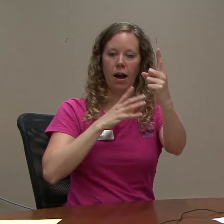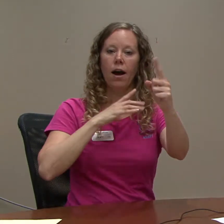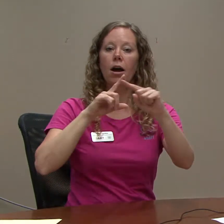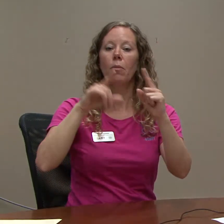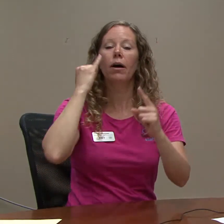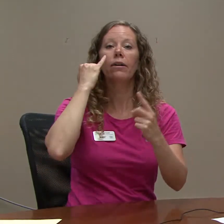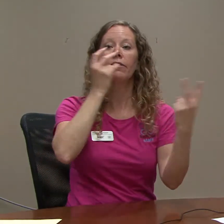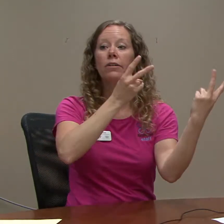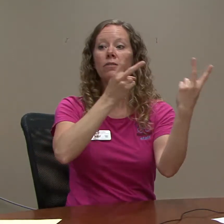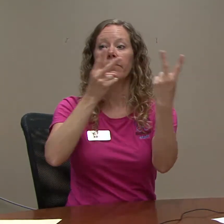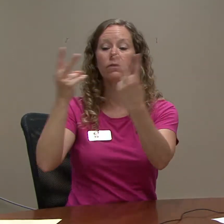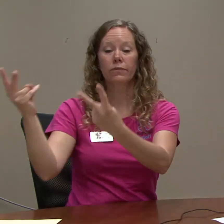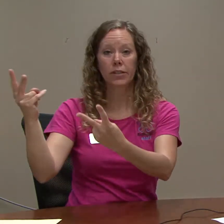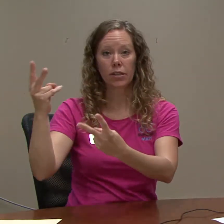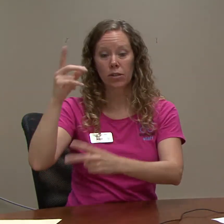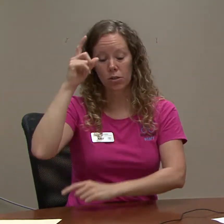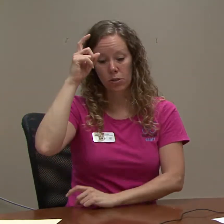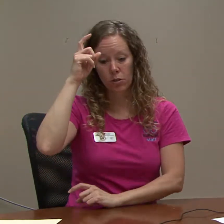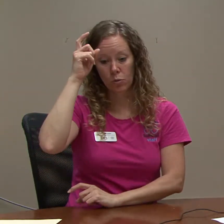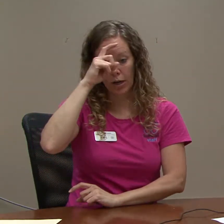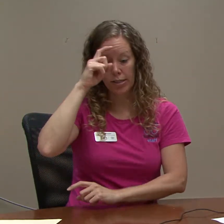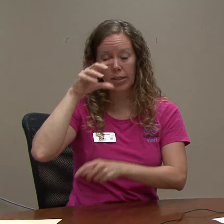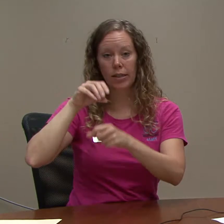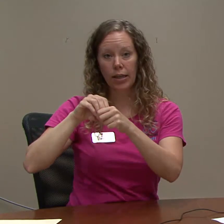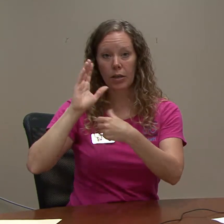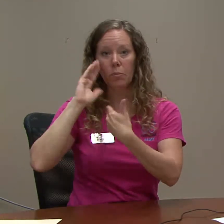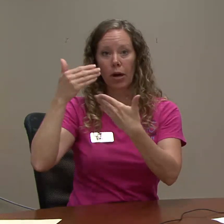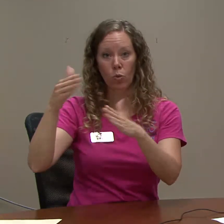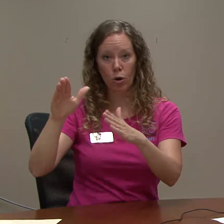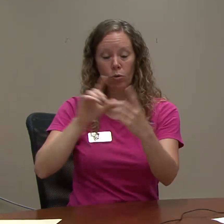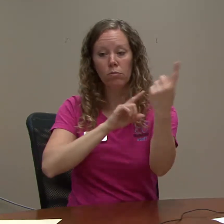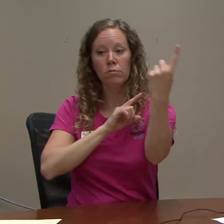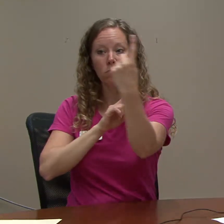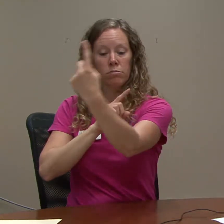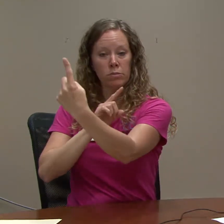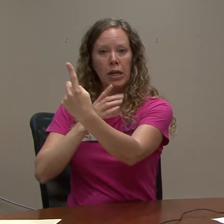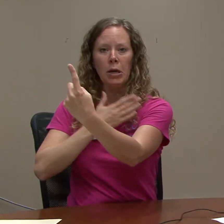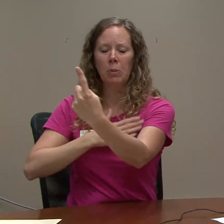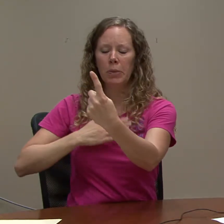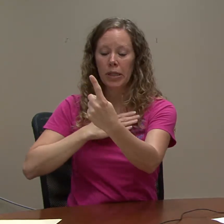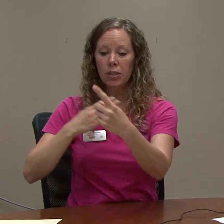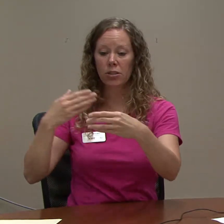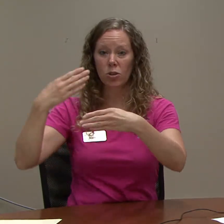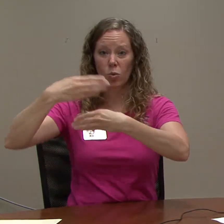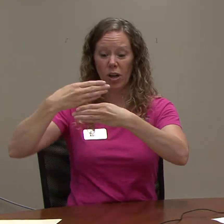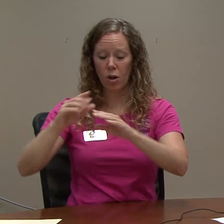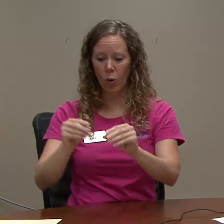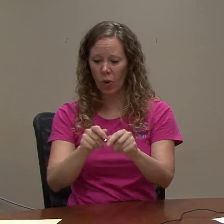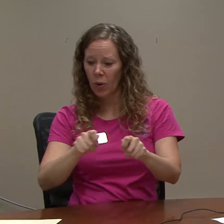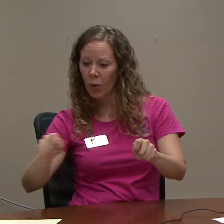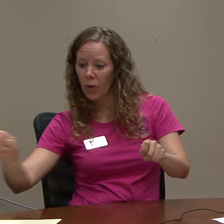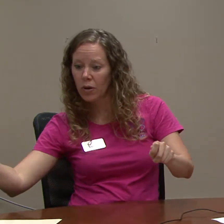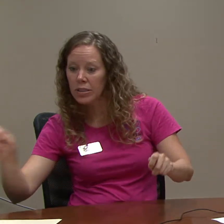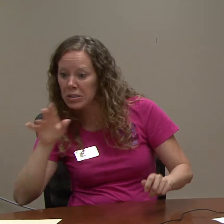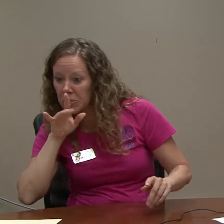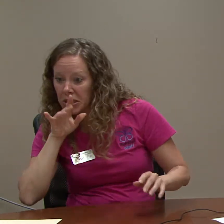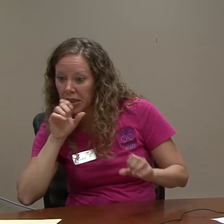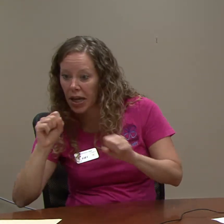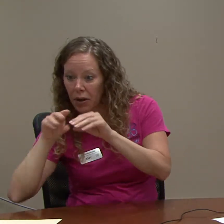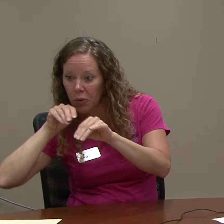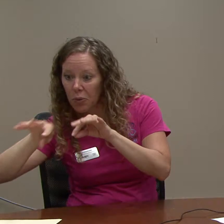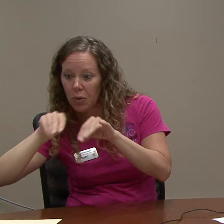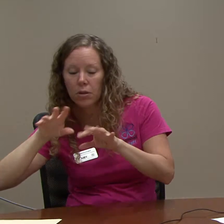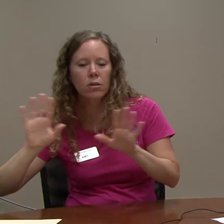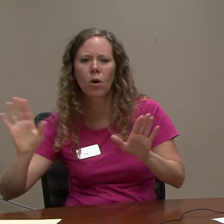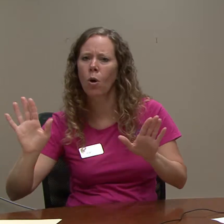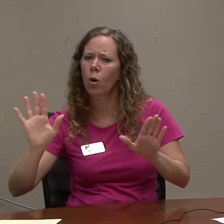visiting a resident at their bedroom window, please keep the window closed. We're talking about a